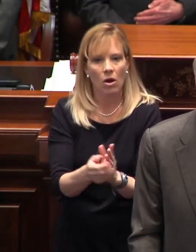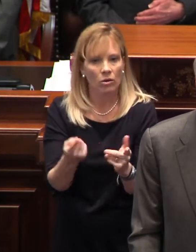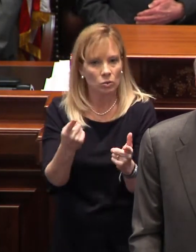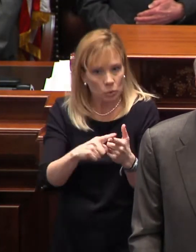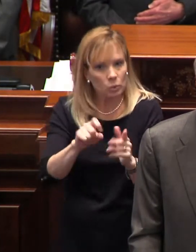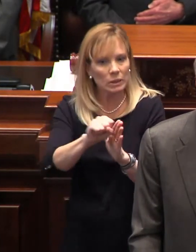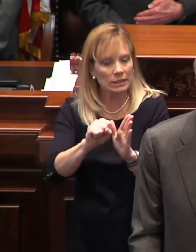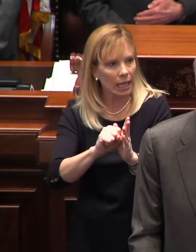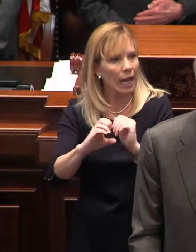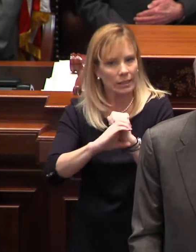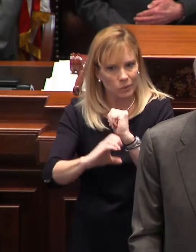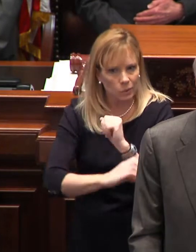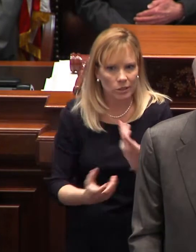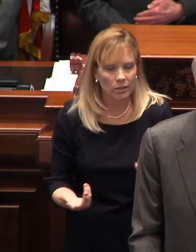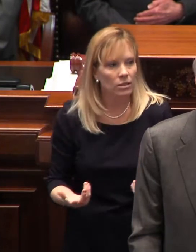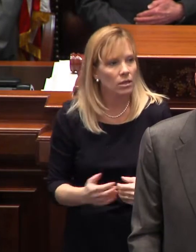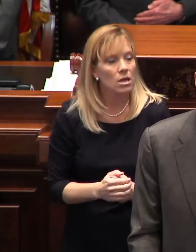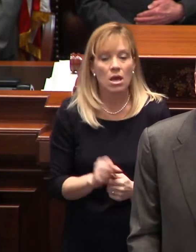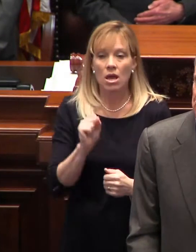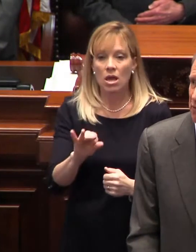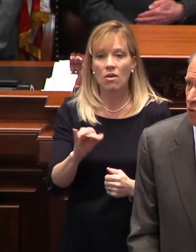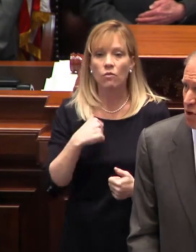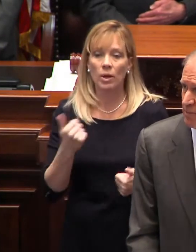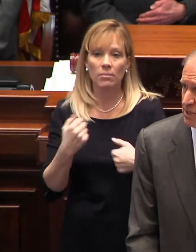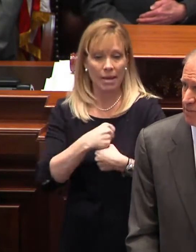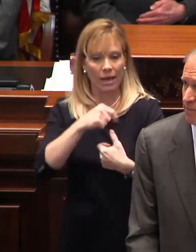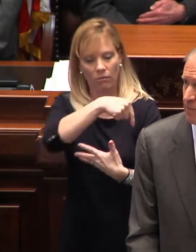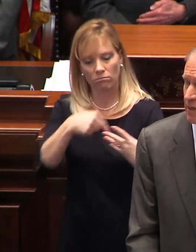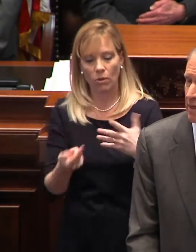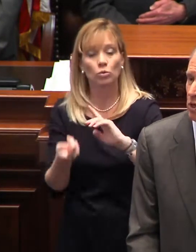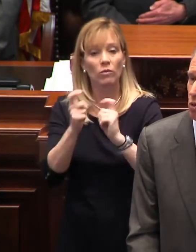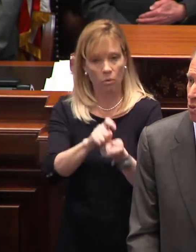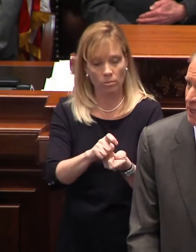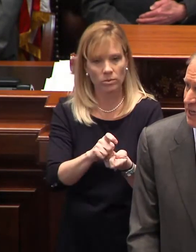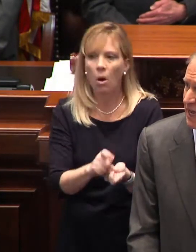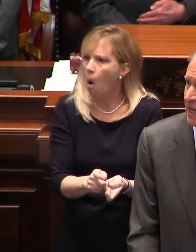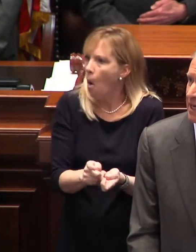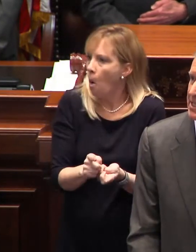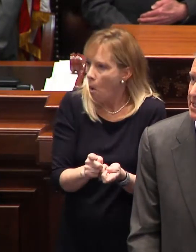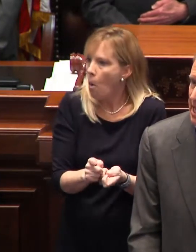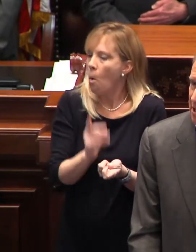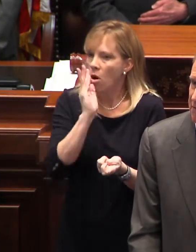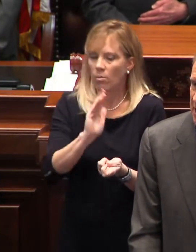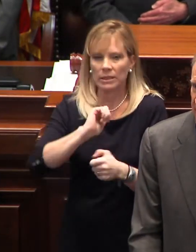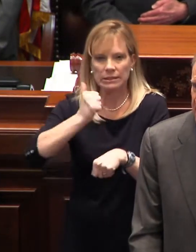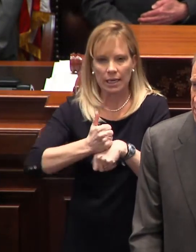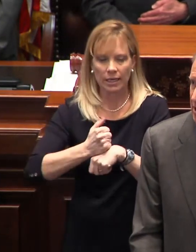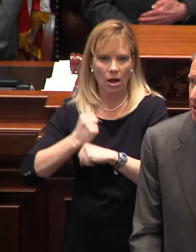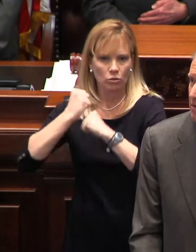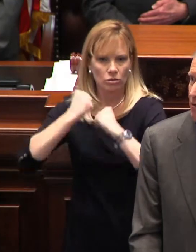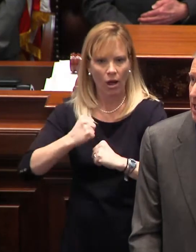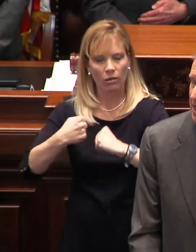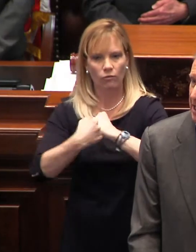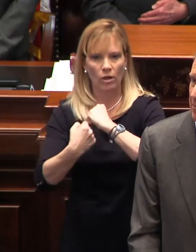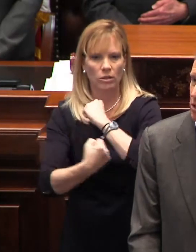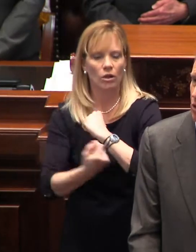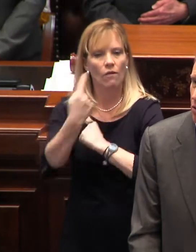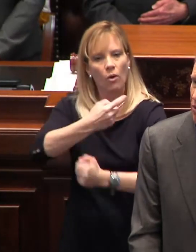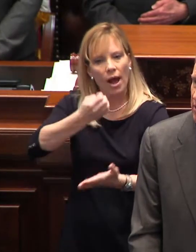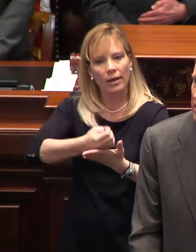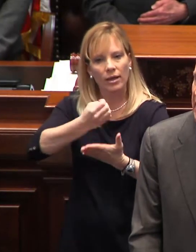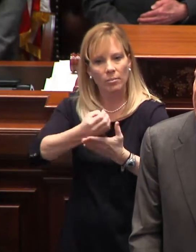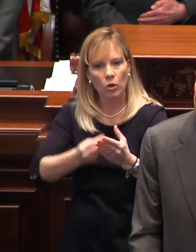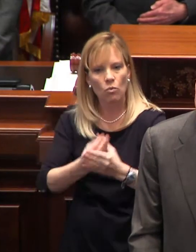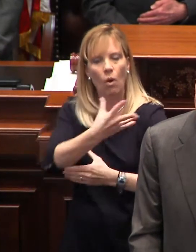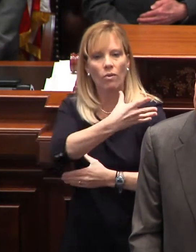state constitution. If we make these reforms, we'll be laying a solid foundation for economic